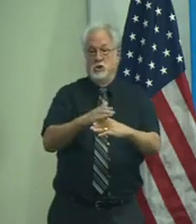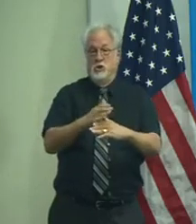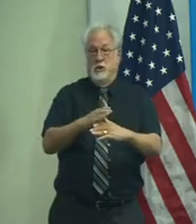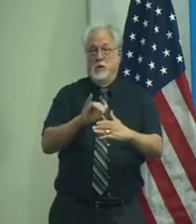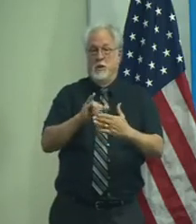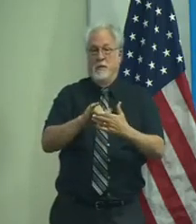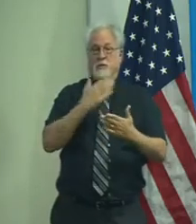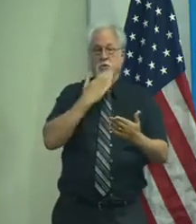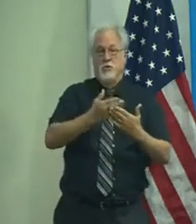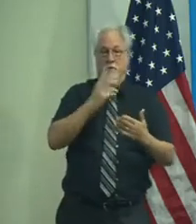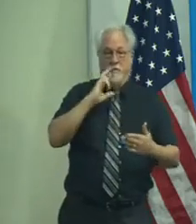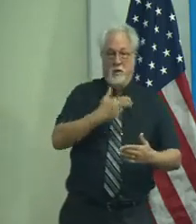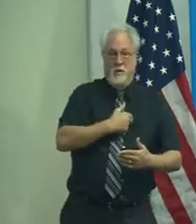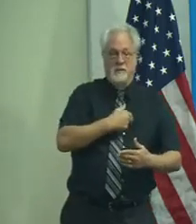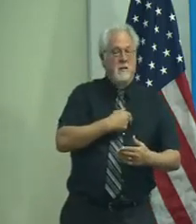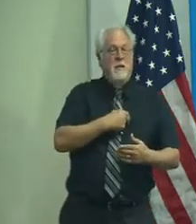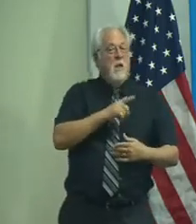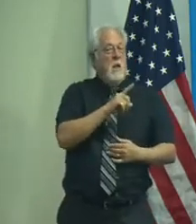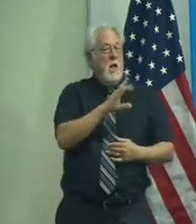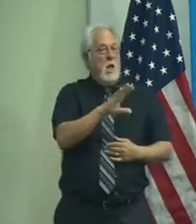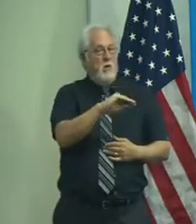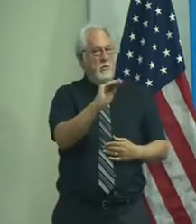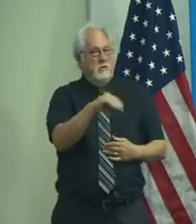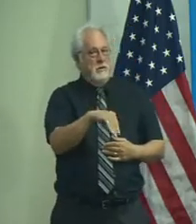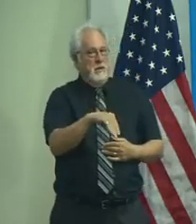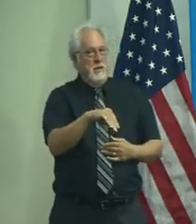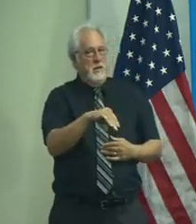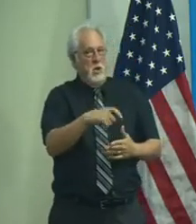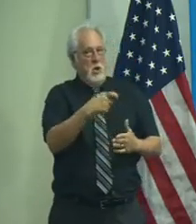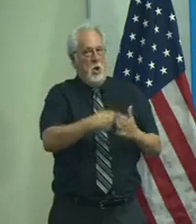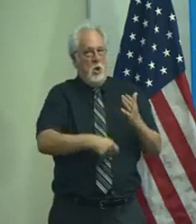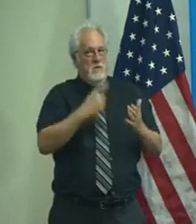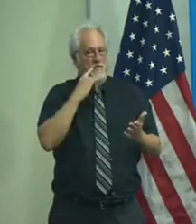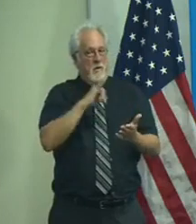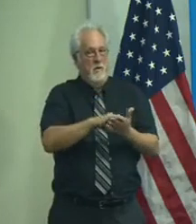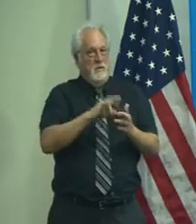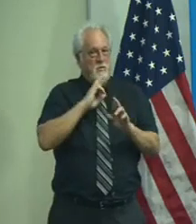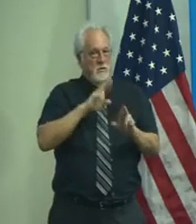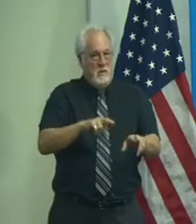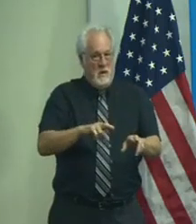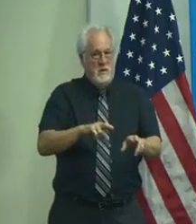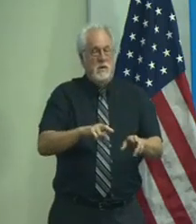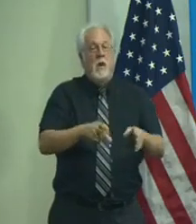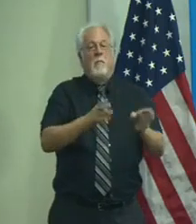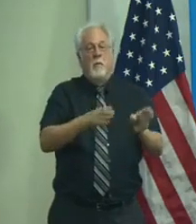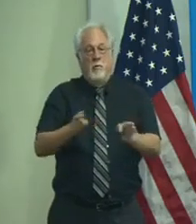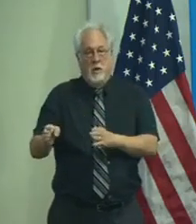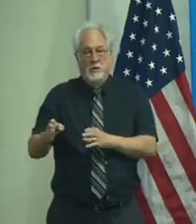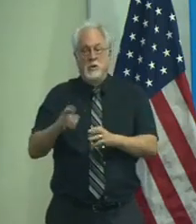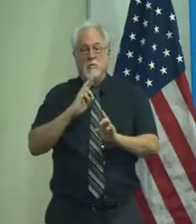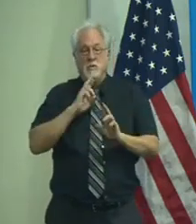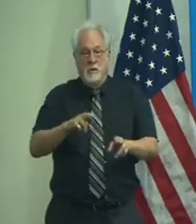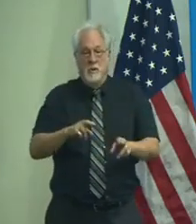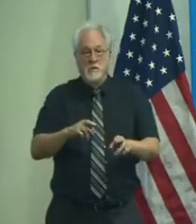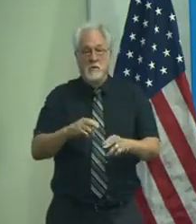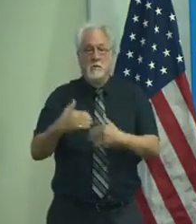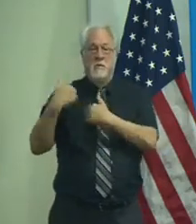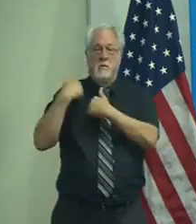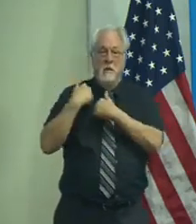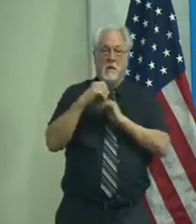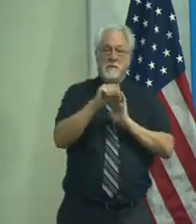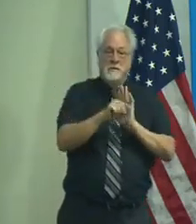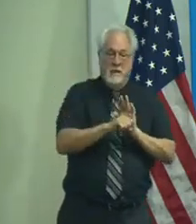favorable to us, so that rather than 100% of the cost of this preparation and response being on the state, it'll